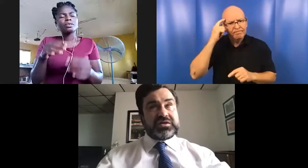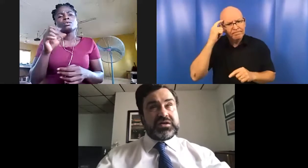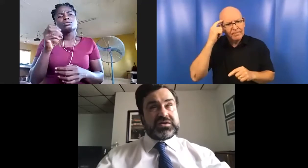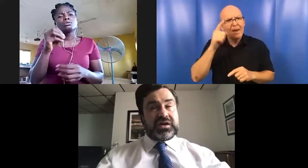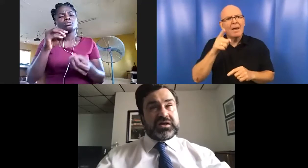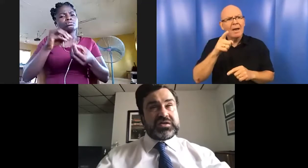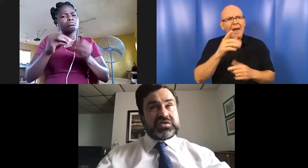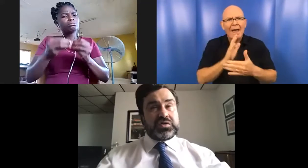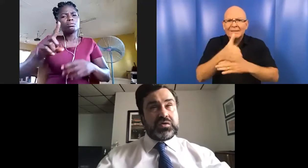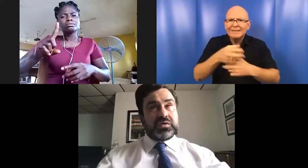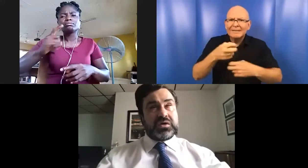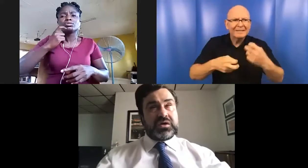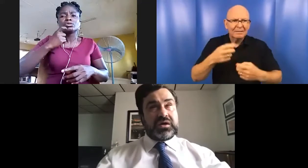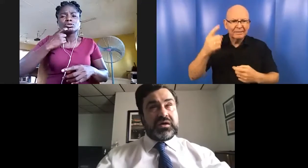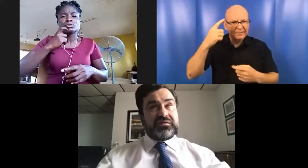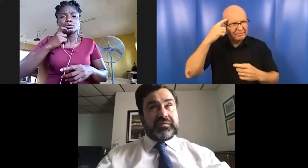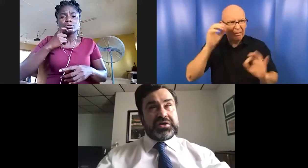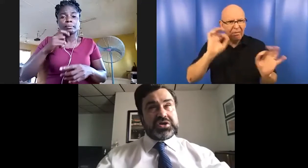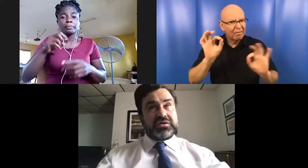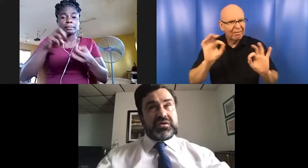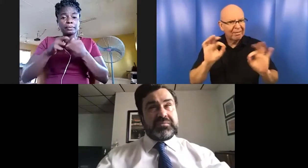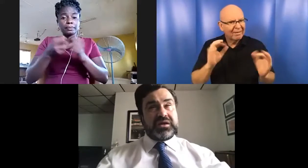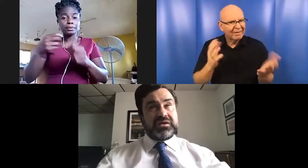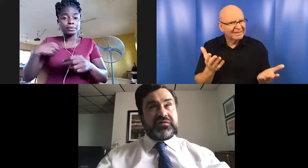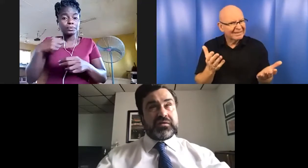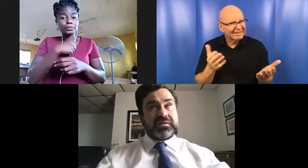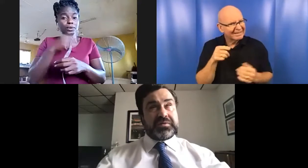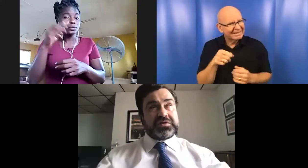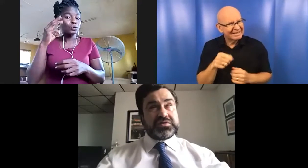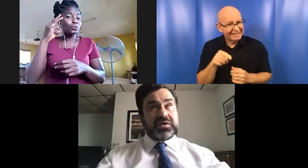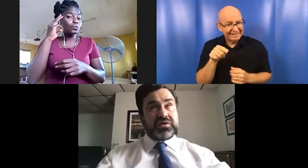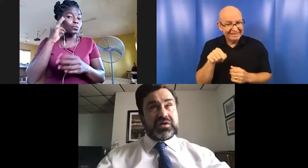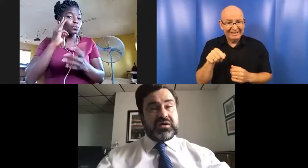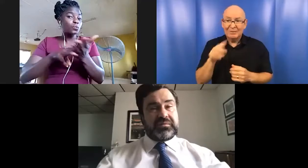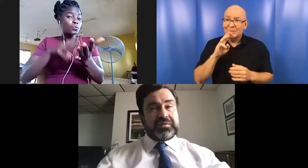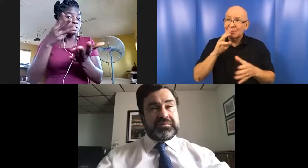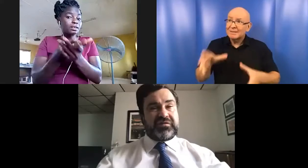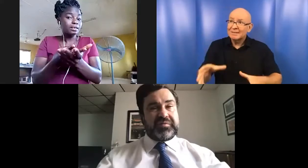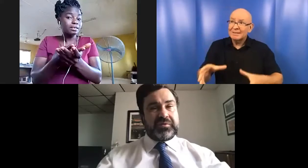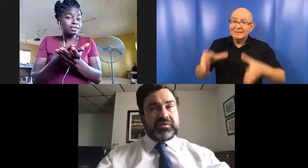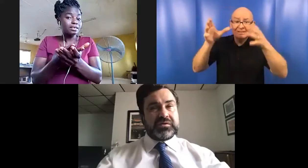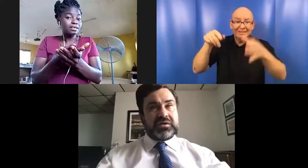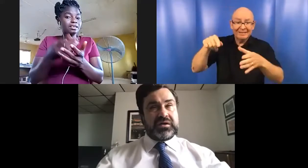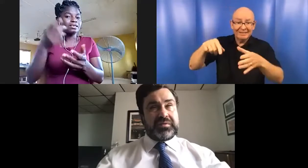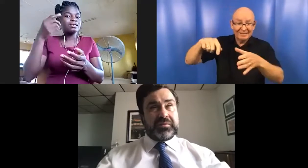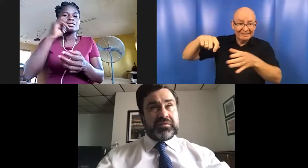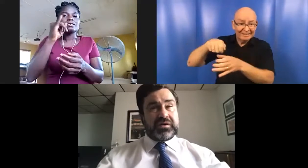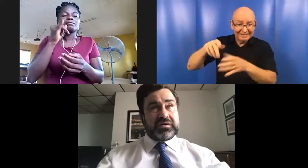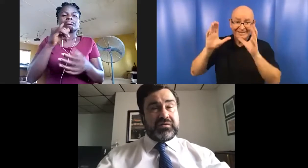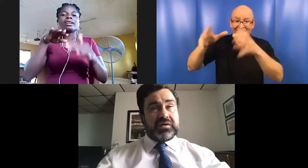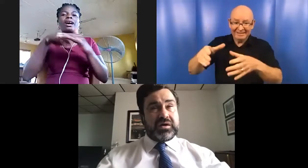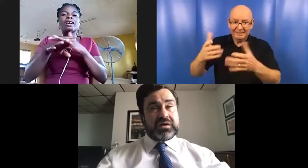witnessed is access to information, mainly for persons with deaf people and people